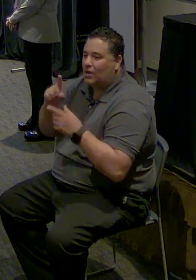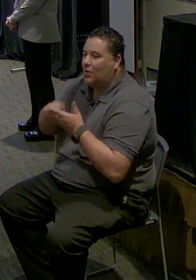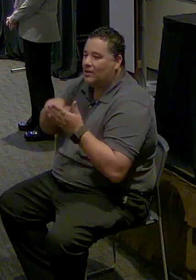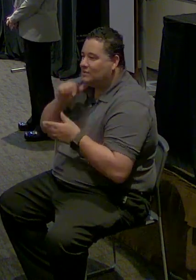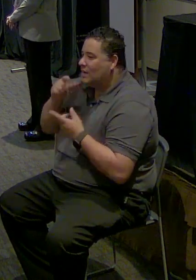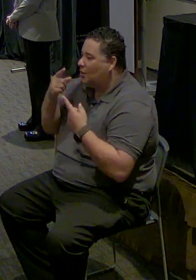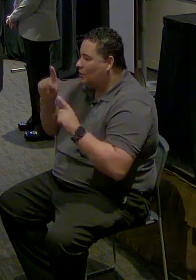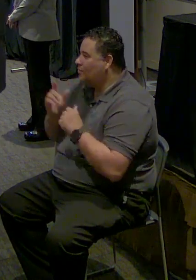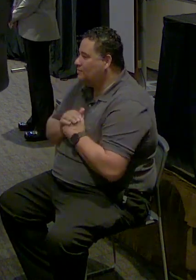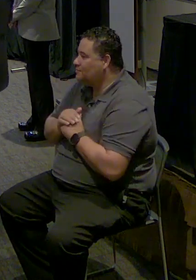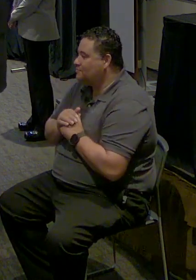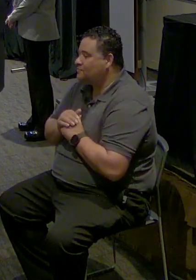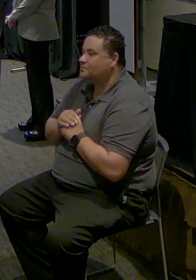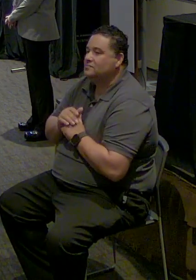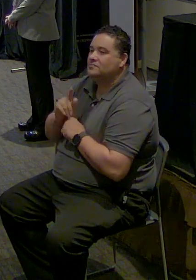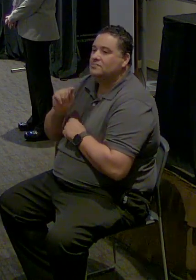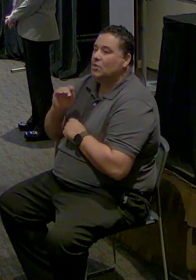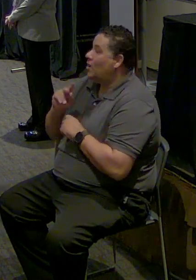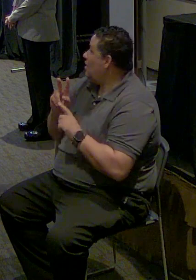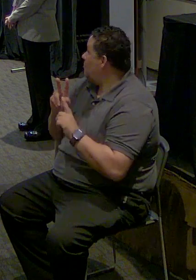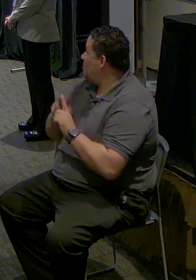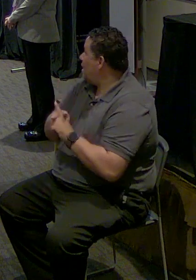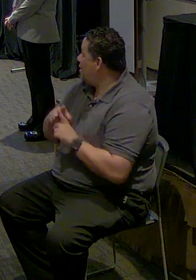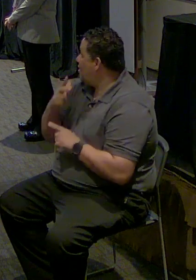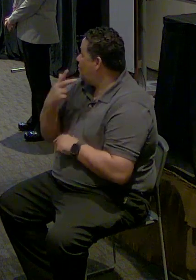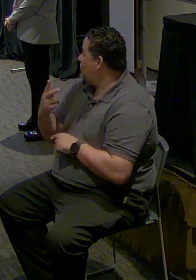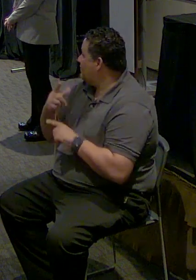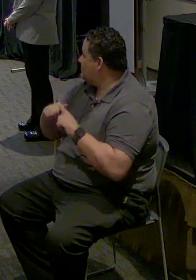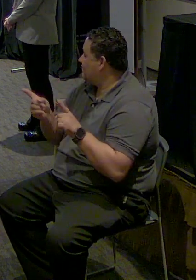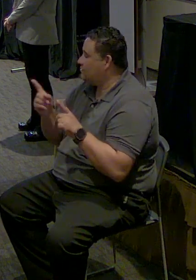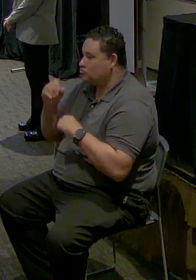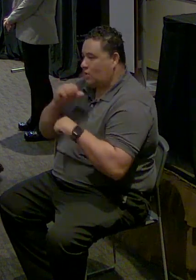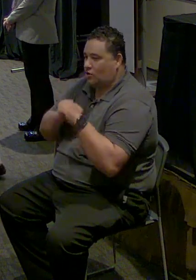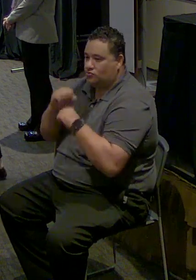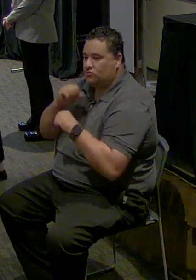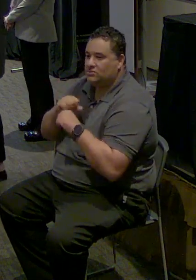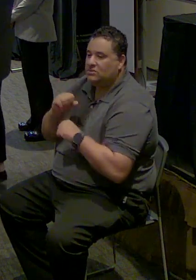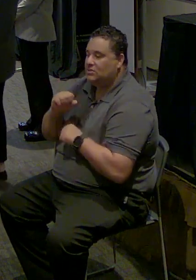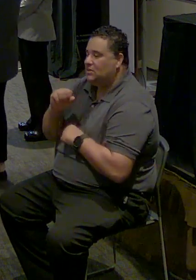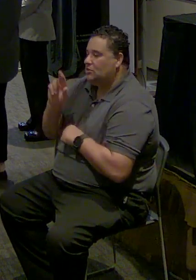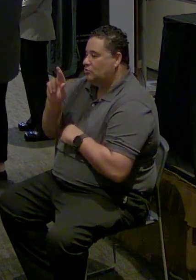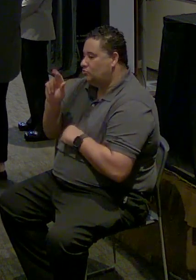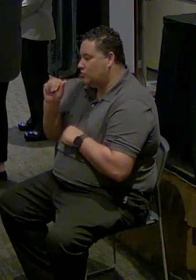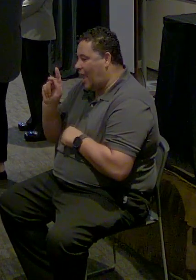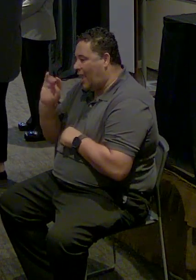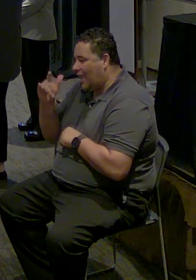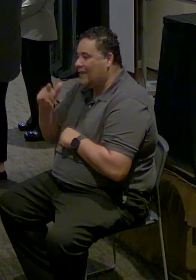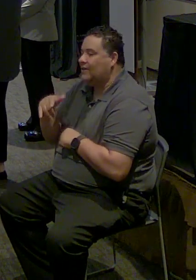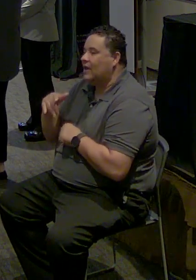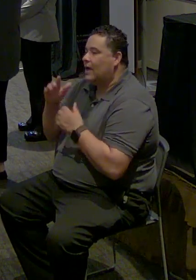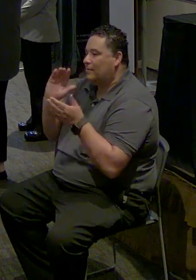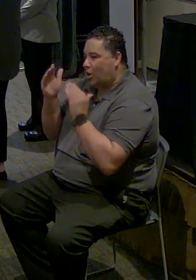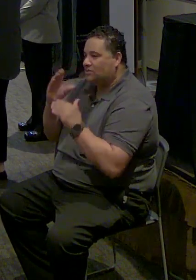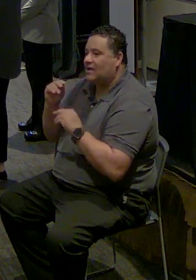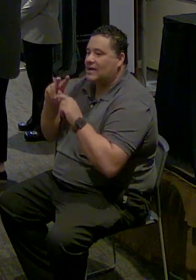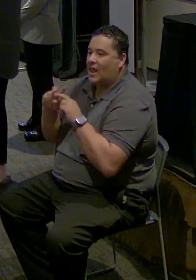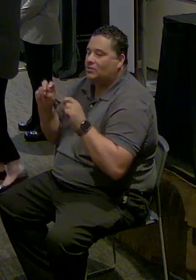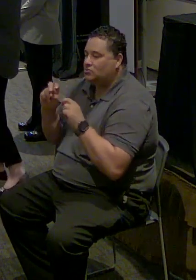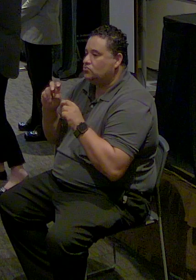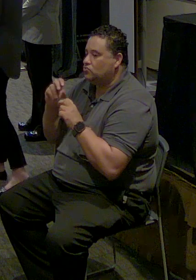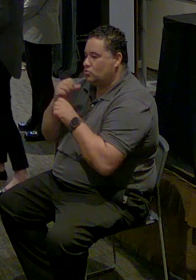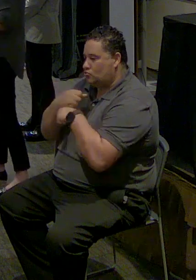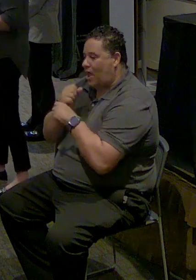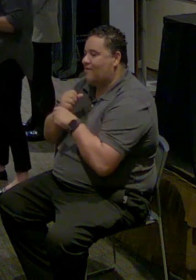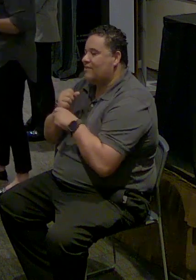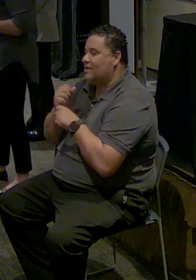working. To apply three different strategies, ranking, comparison, and analysis to craft an